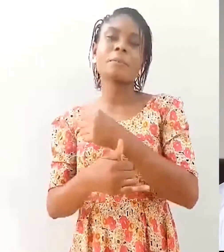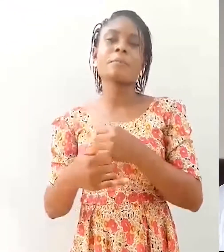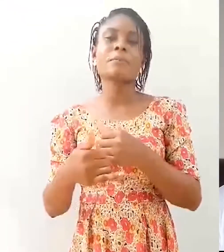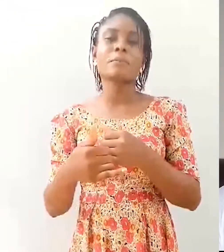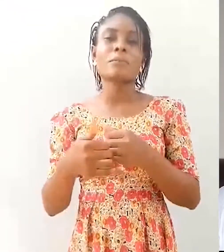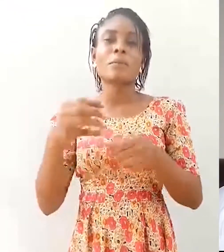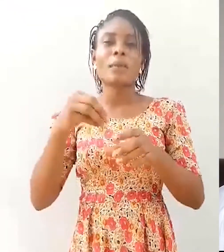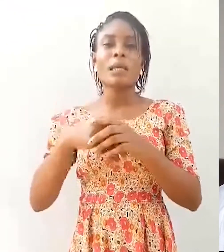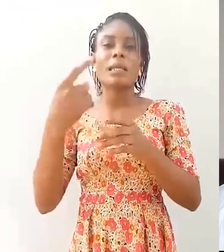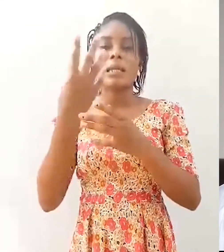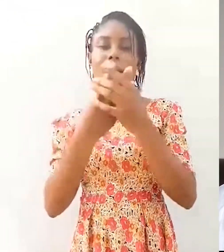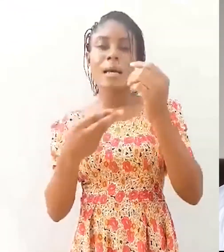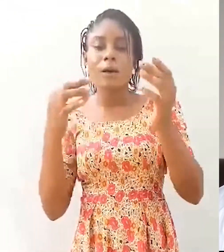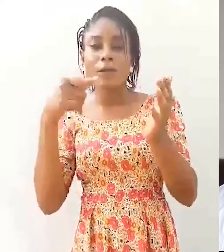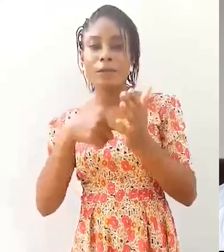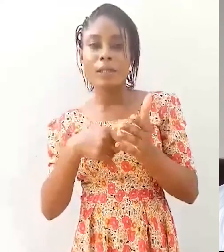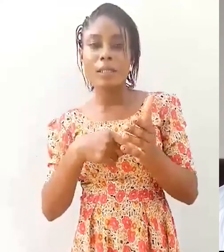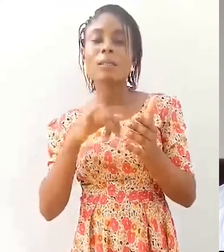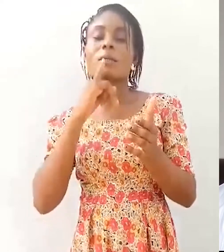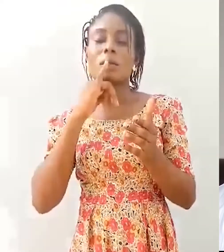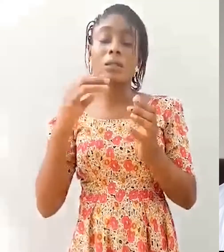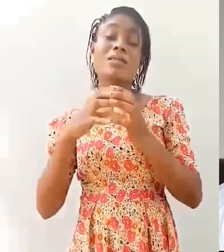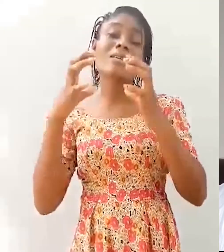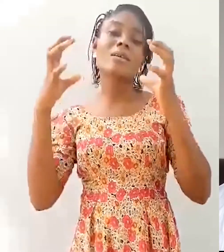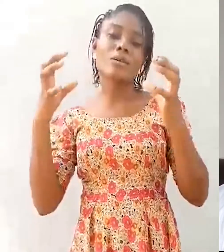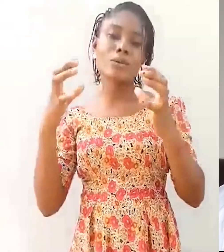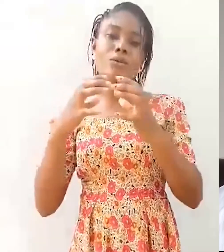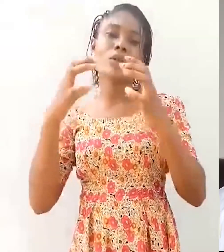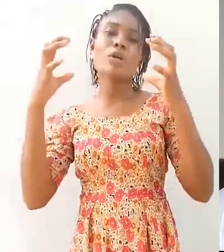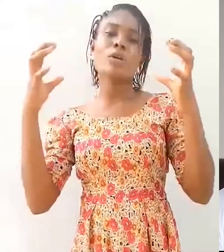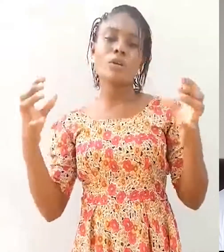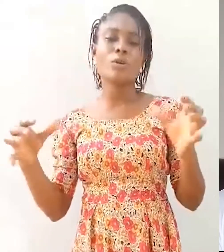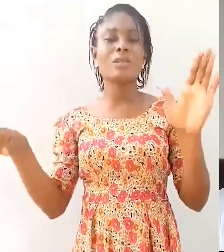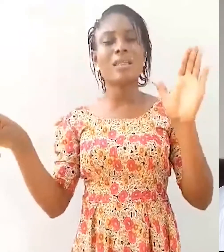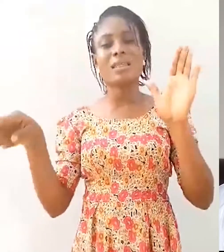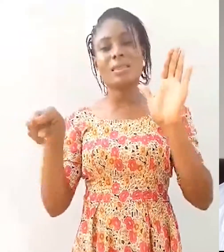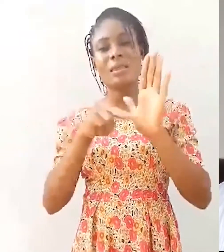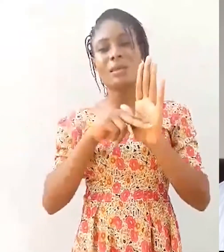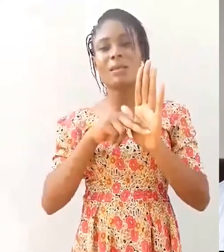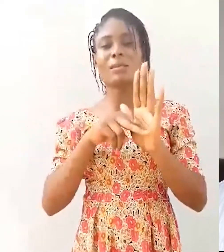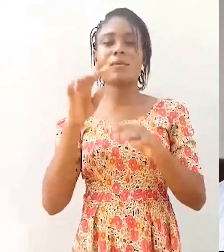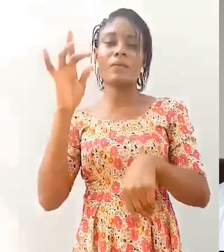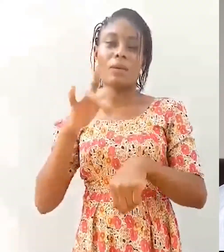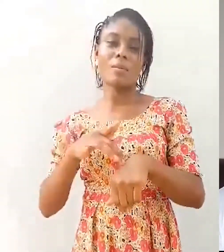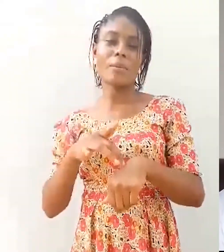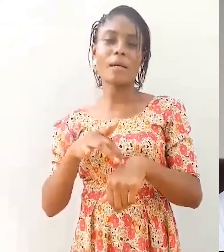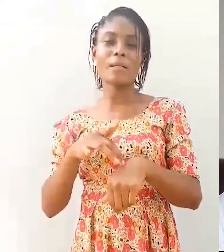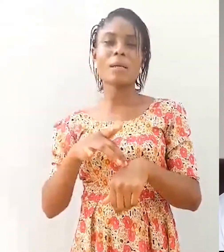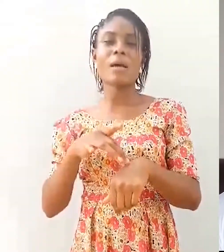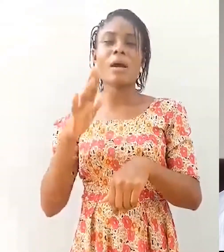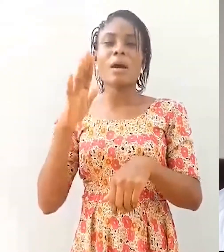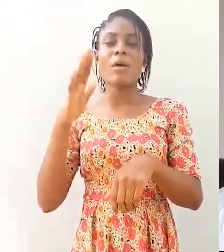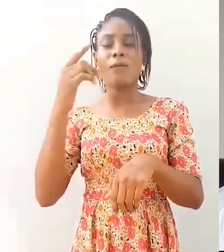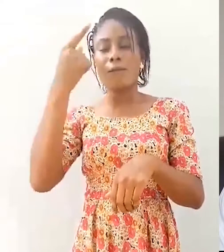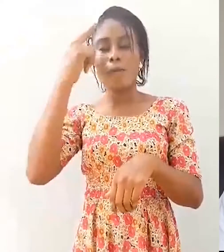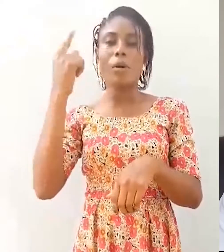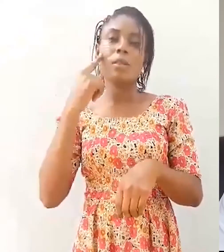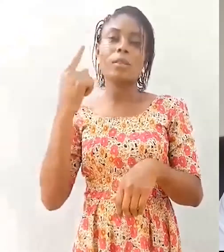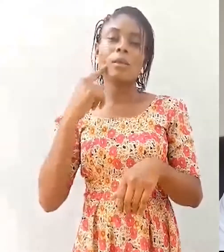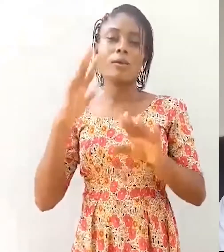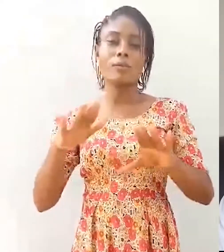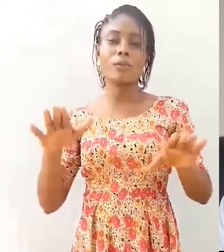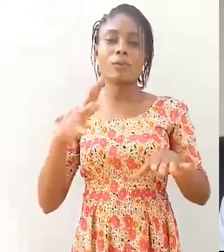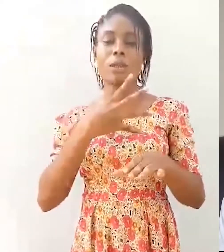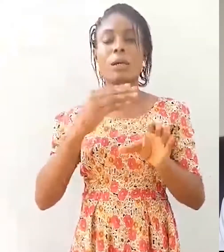of this is a huge negative impact for deaf children and their families. All